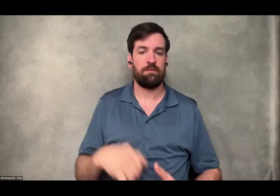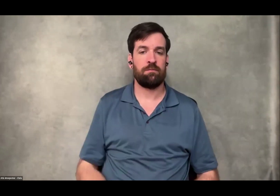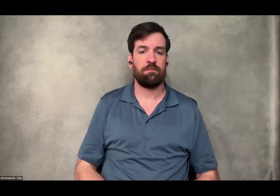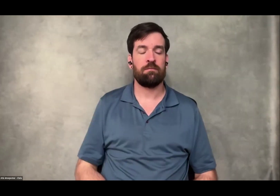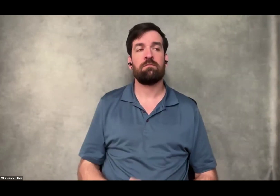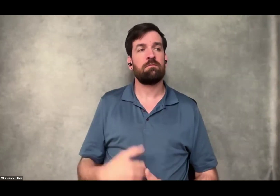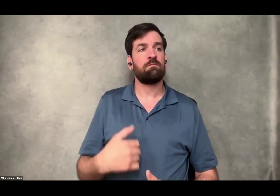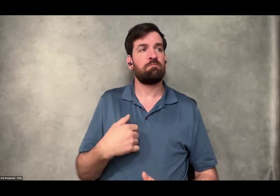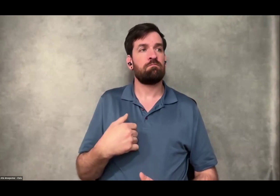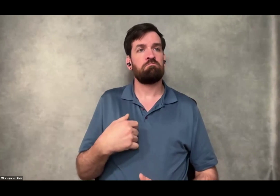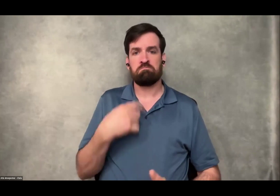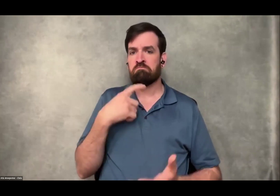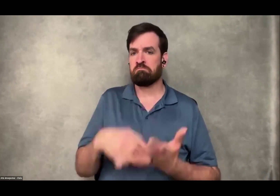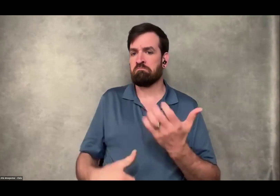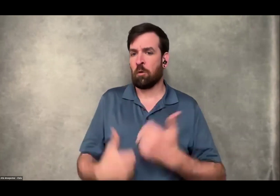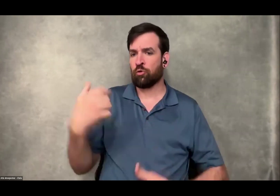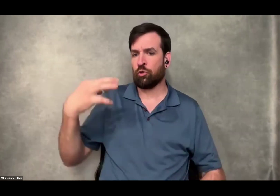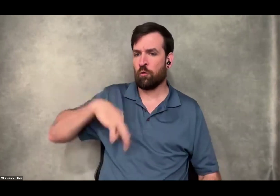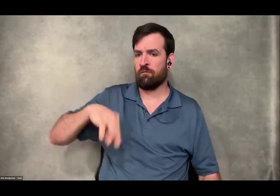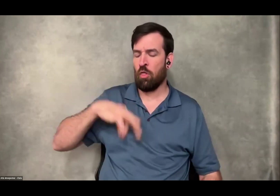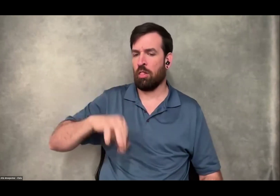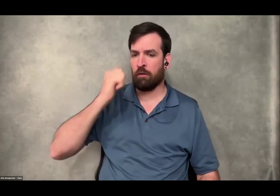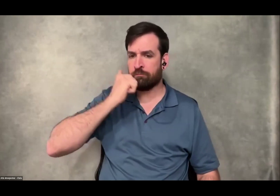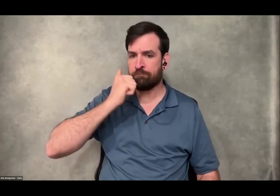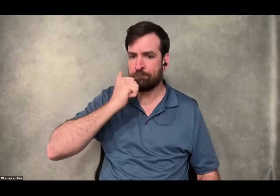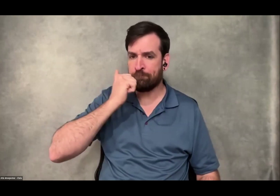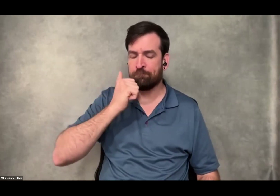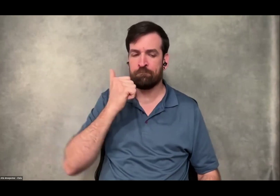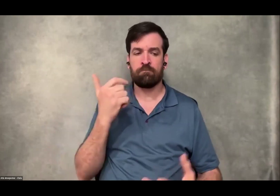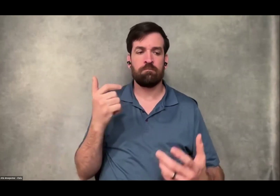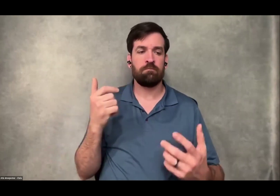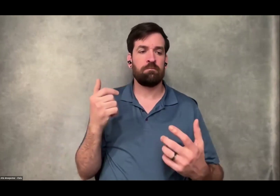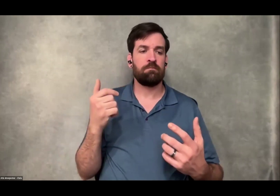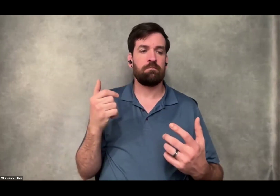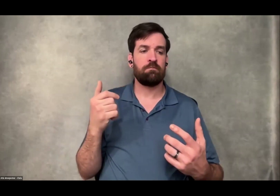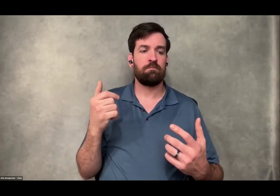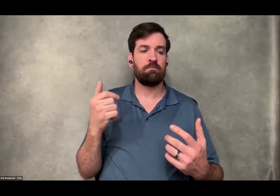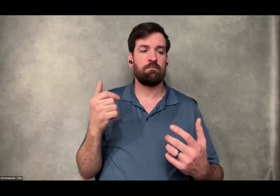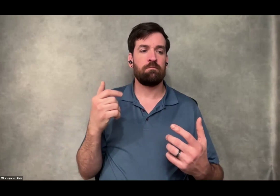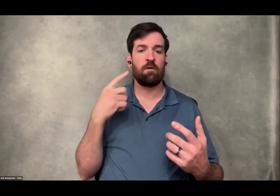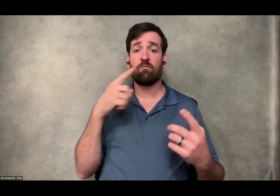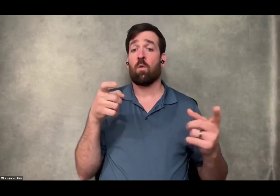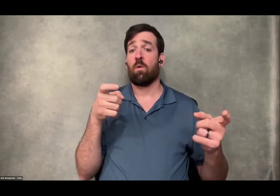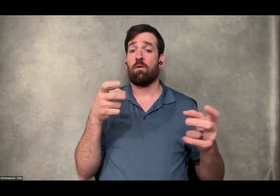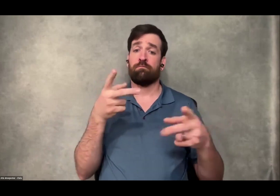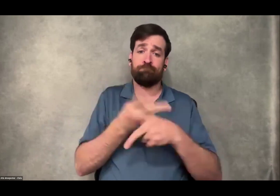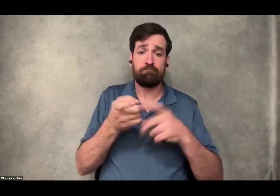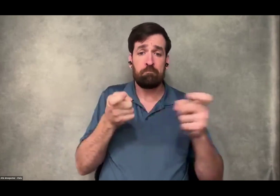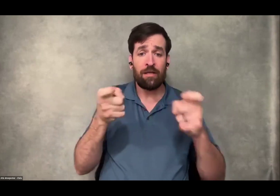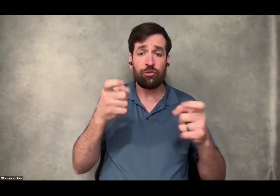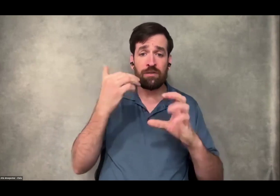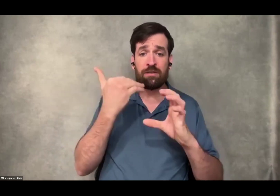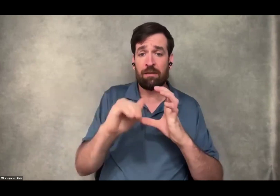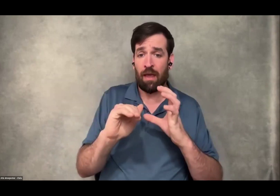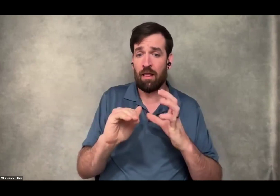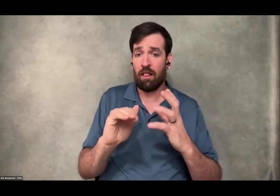Where I find it most useful on a daily basis is to simply manage email,